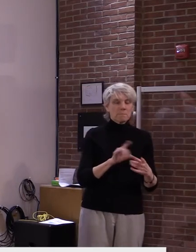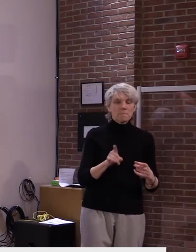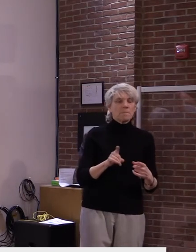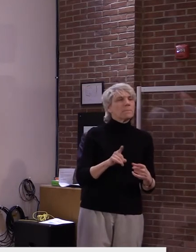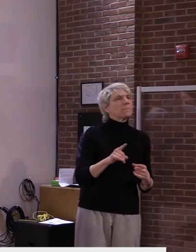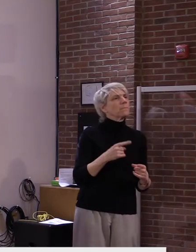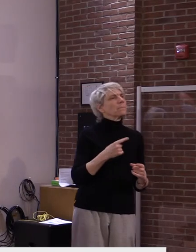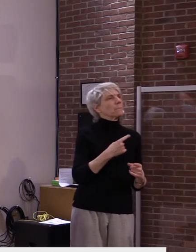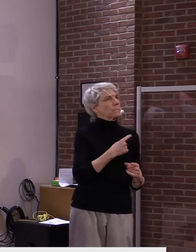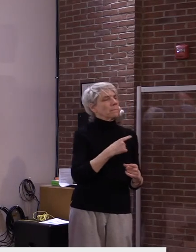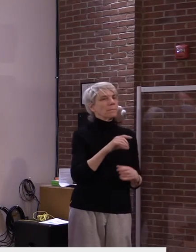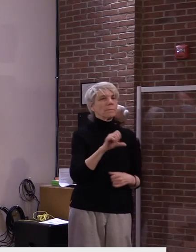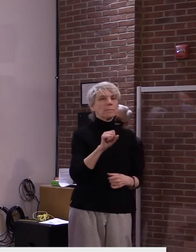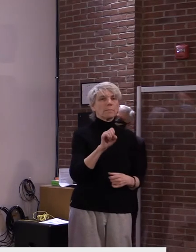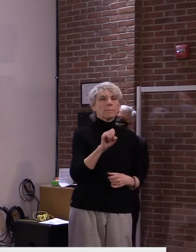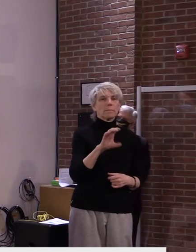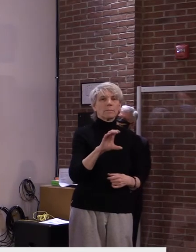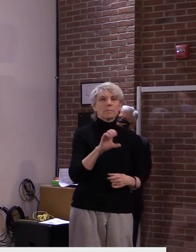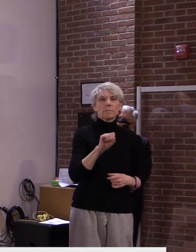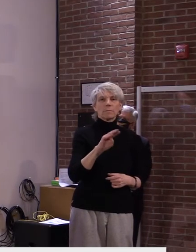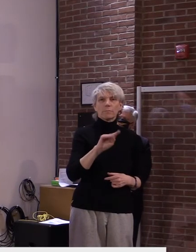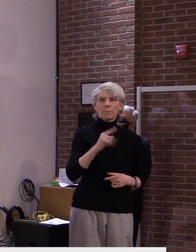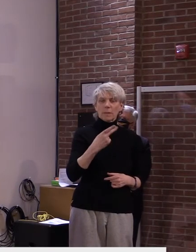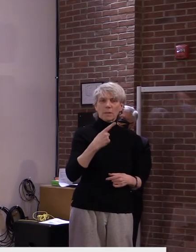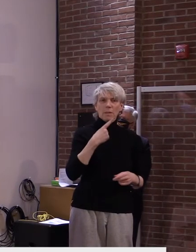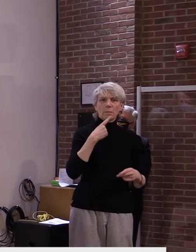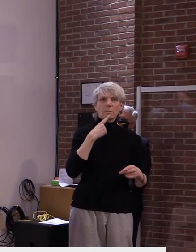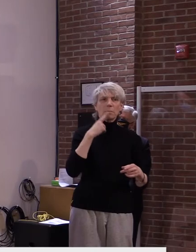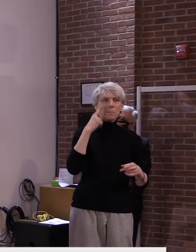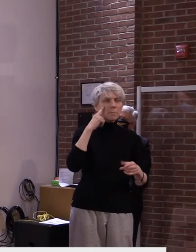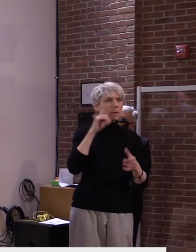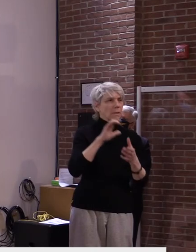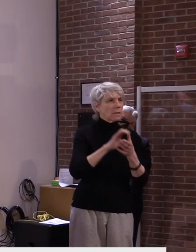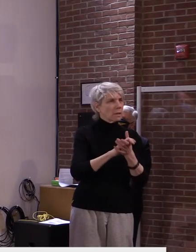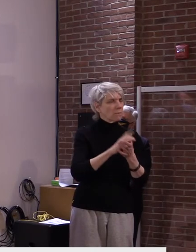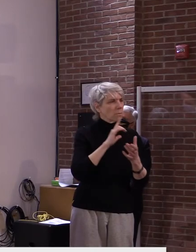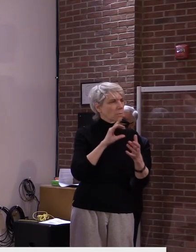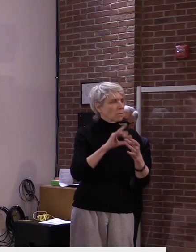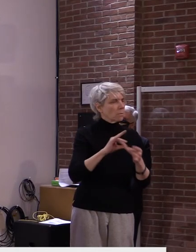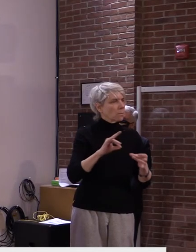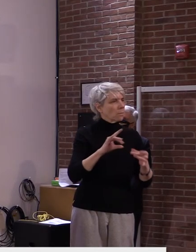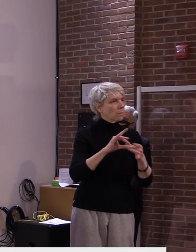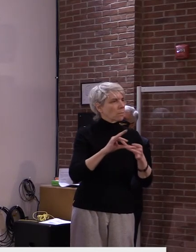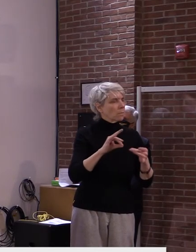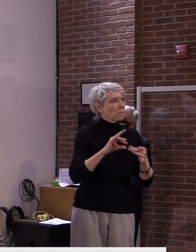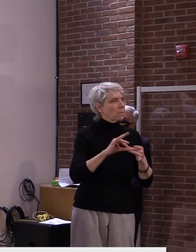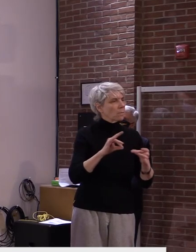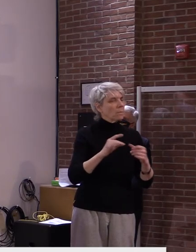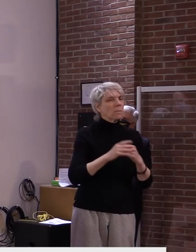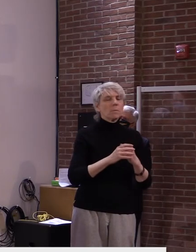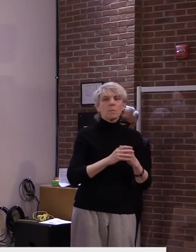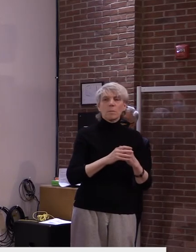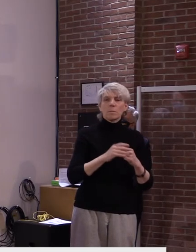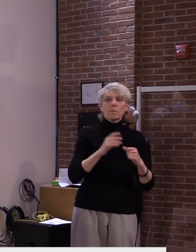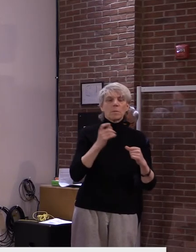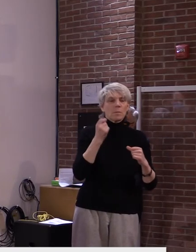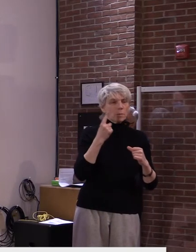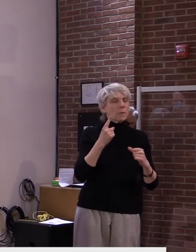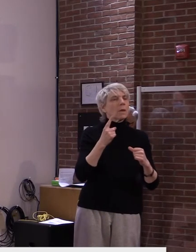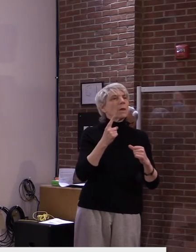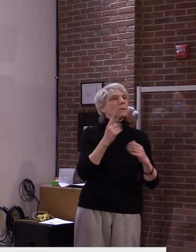I believe I heard you say that you did a review of 1A group and found that some vaccinations of people did not fall into